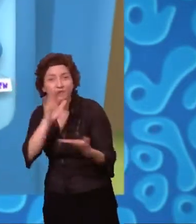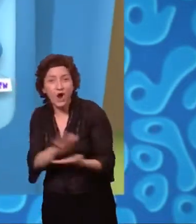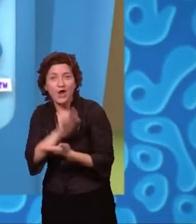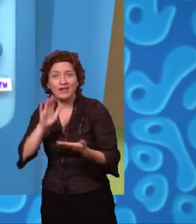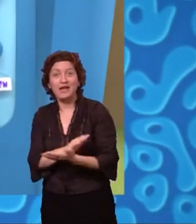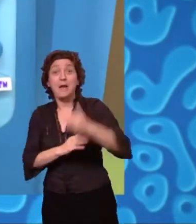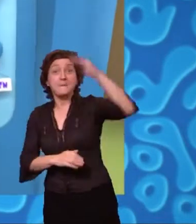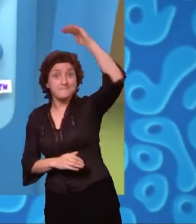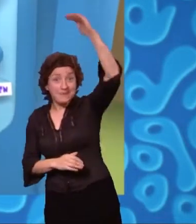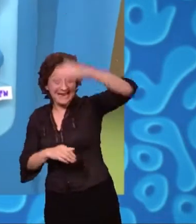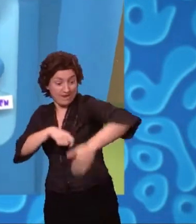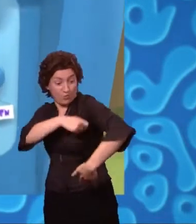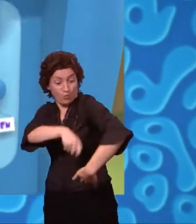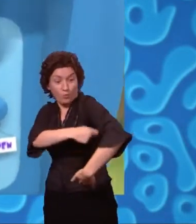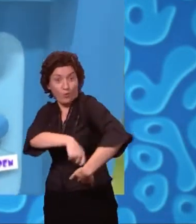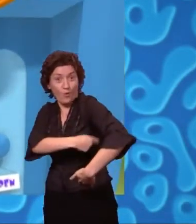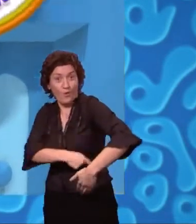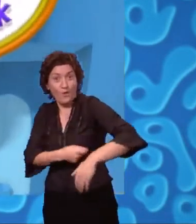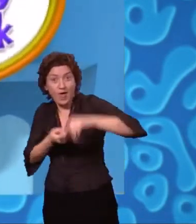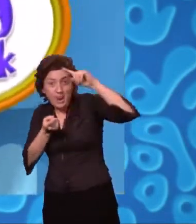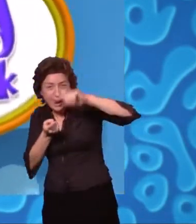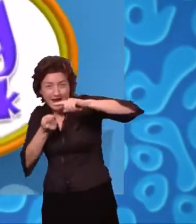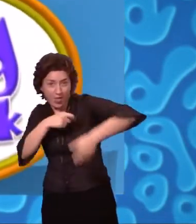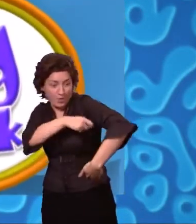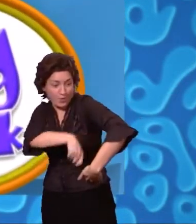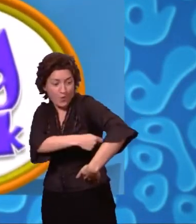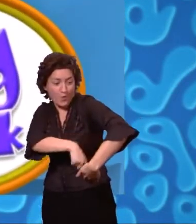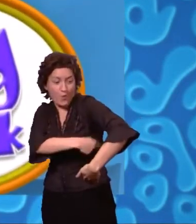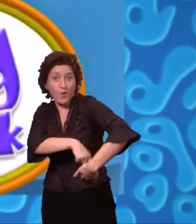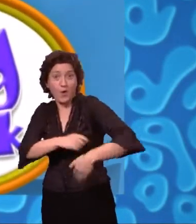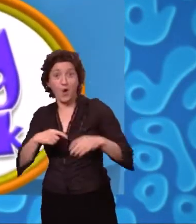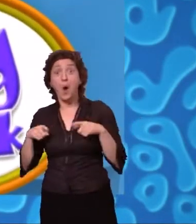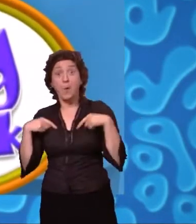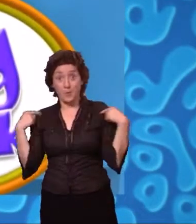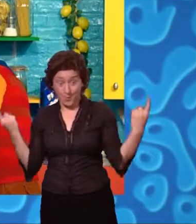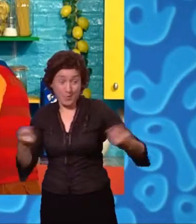cook, we'll cook for everyone.